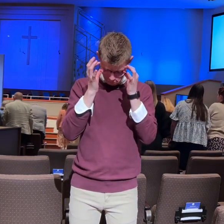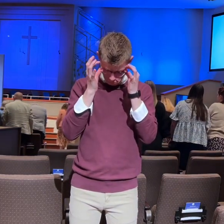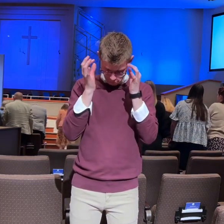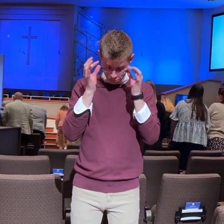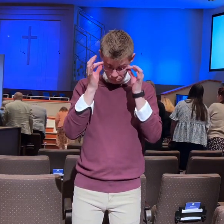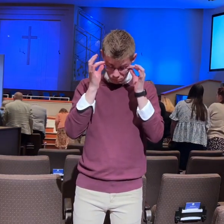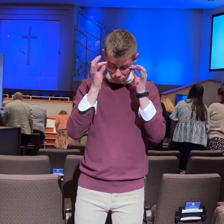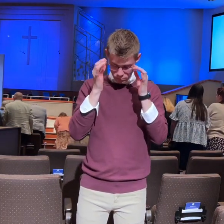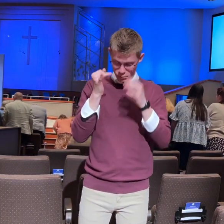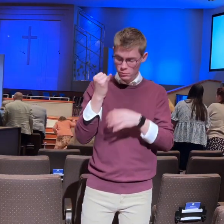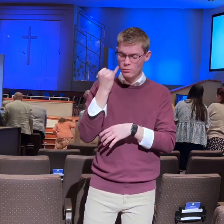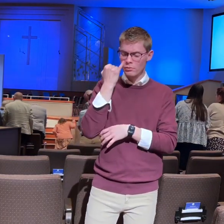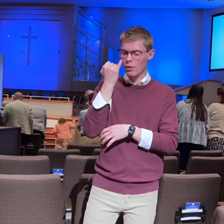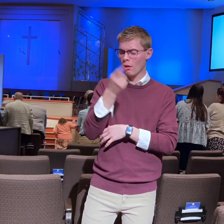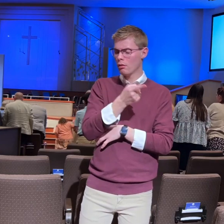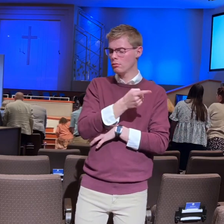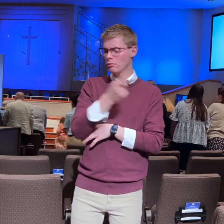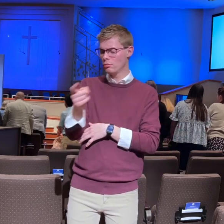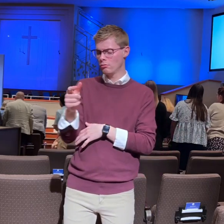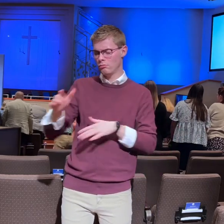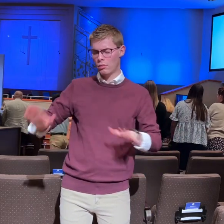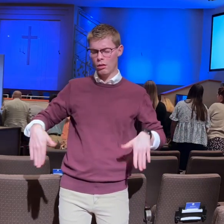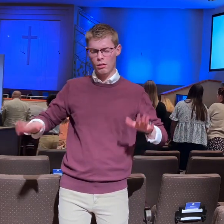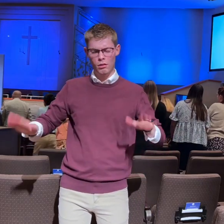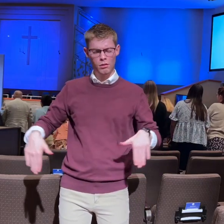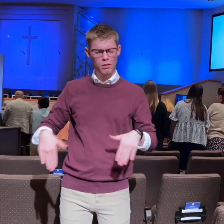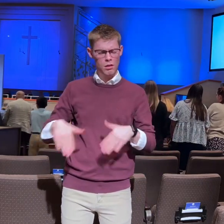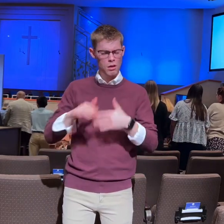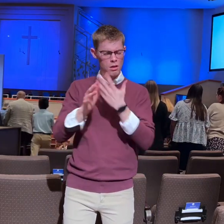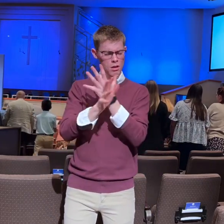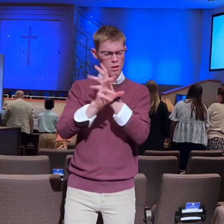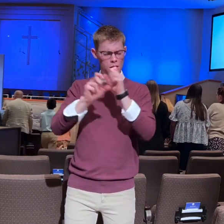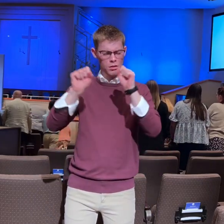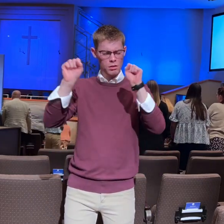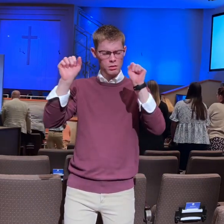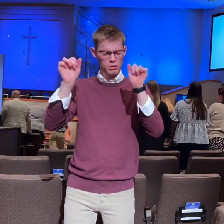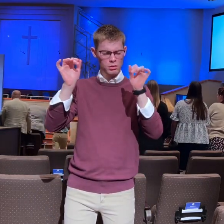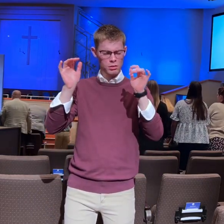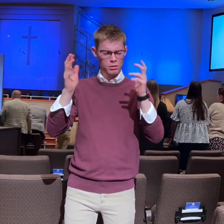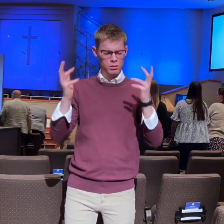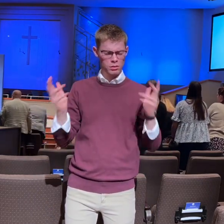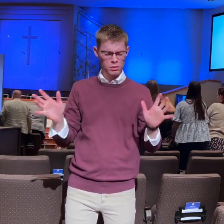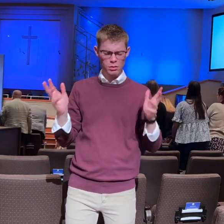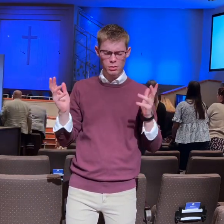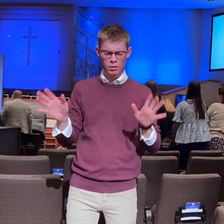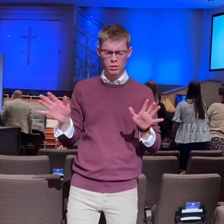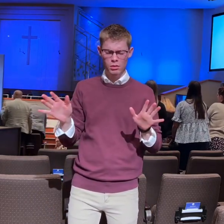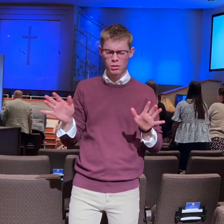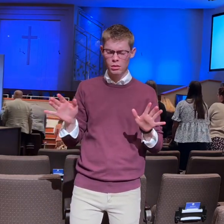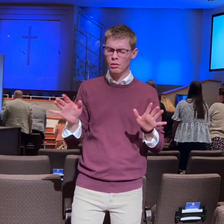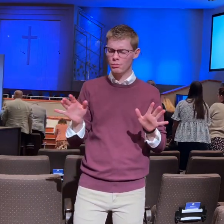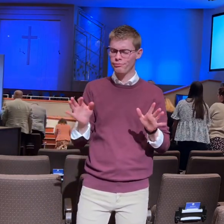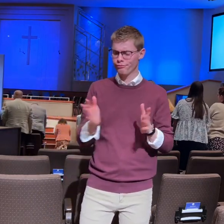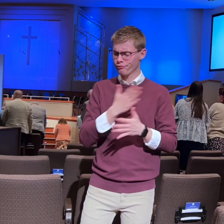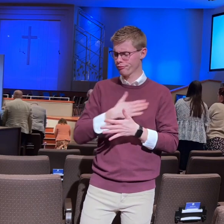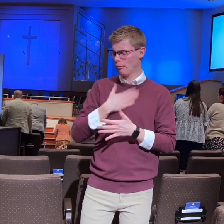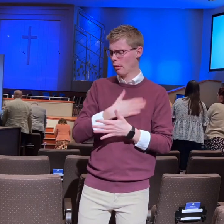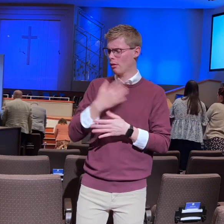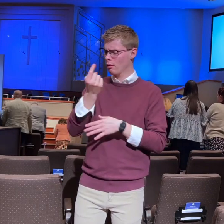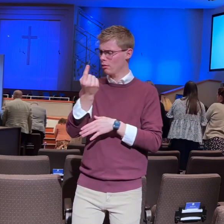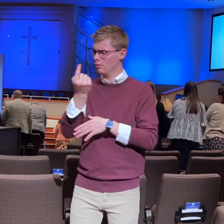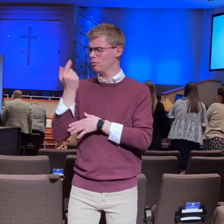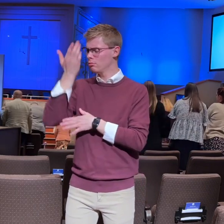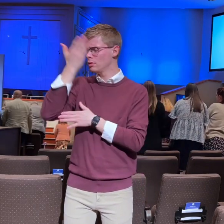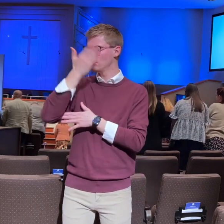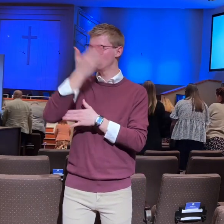If you do not know Jesus Christ as your Savior, if you're not sure you're a Christian, you can just come right up here to the front, just look at